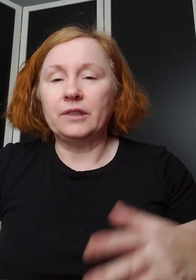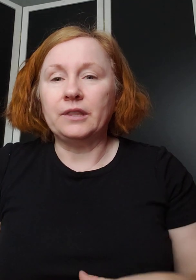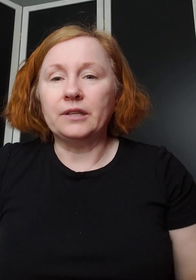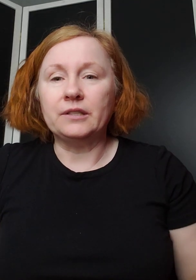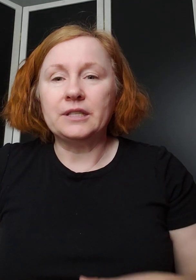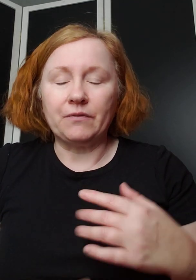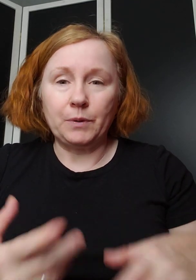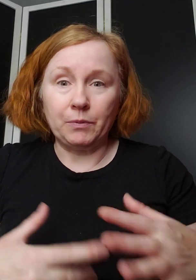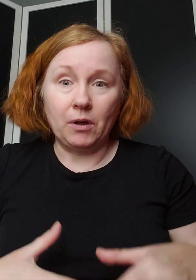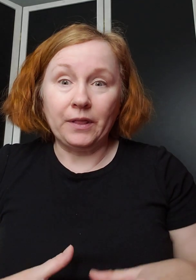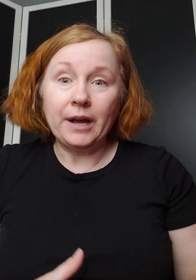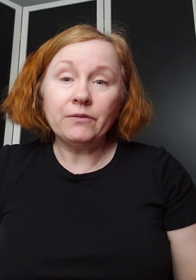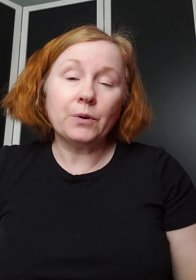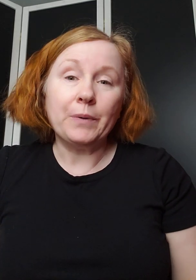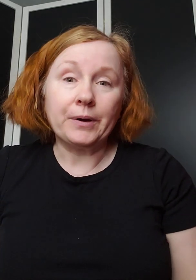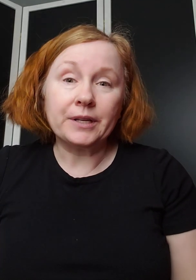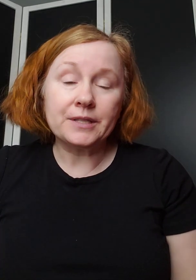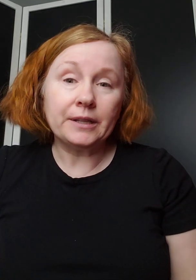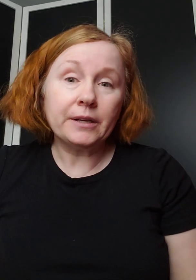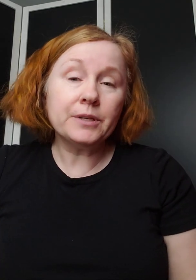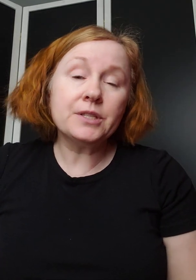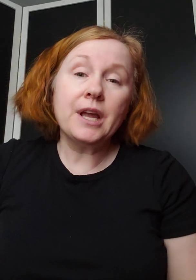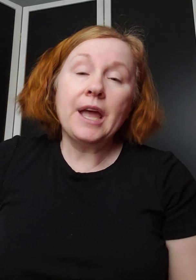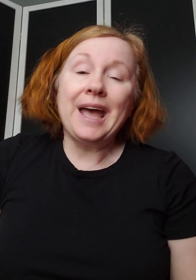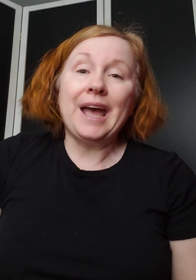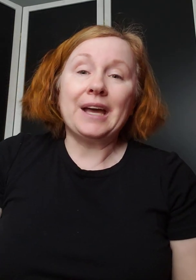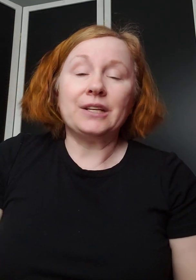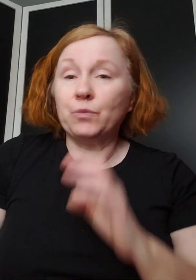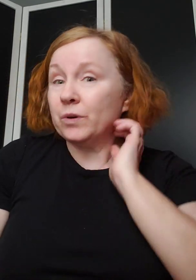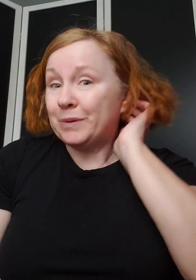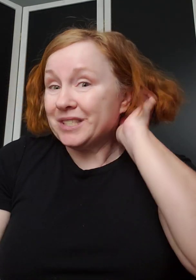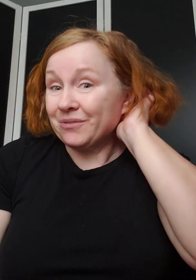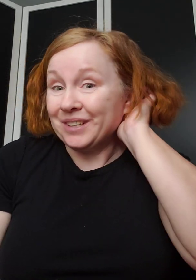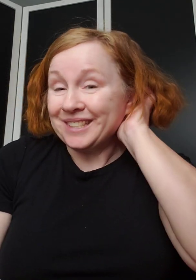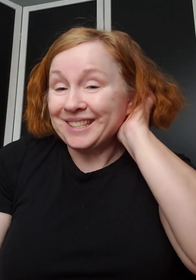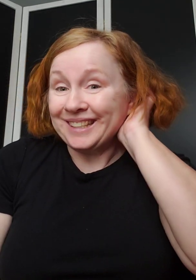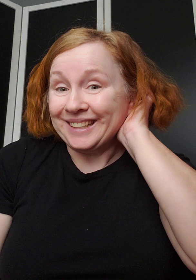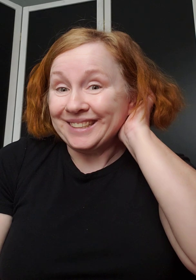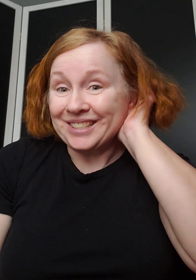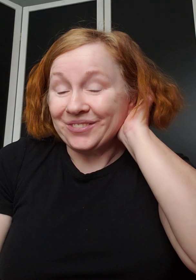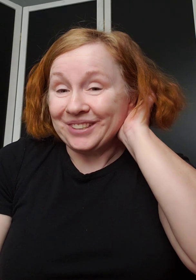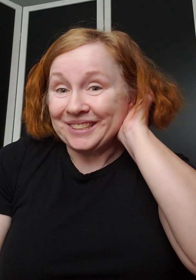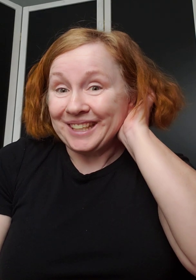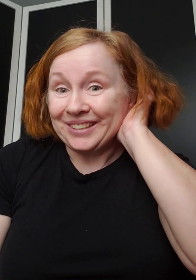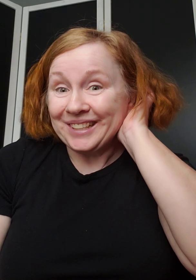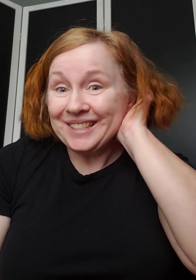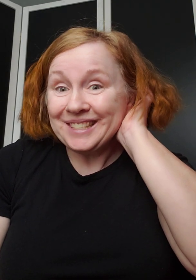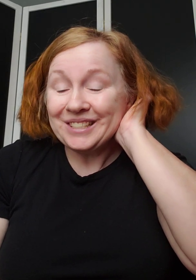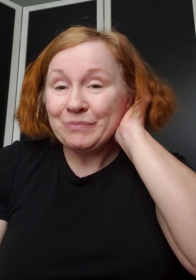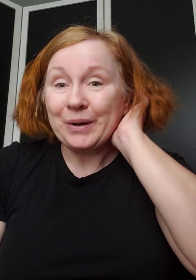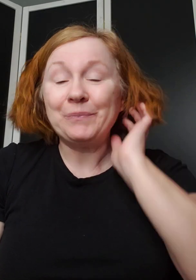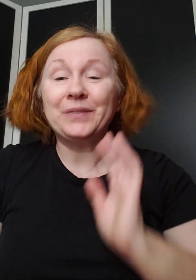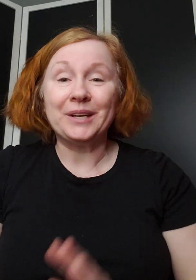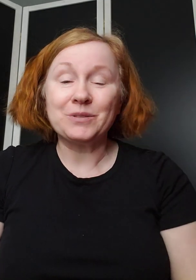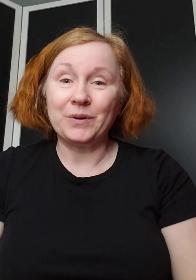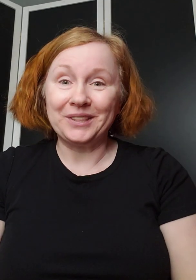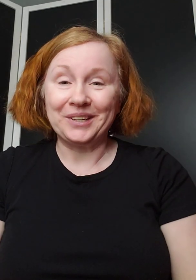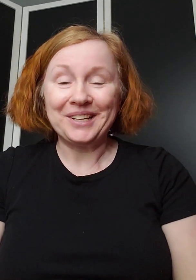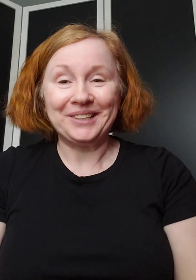the deaf people online for American Sign Language, and it would be different in different areas, but that is what they are telling